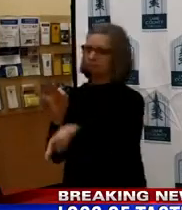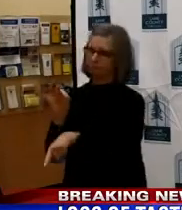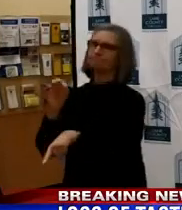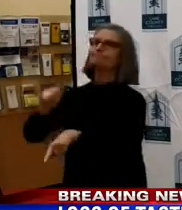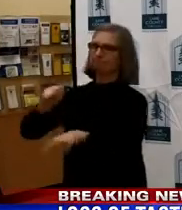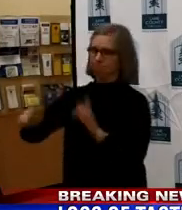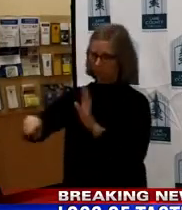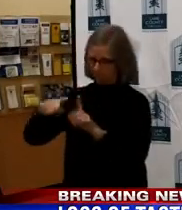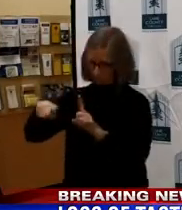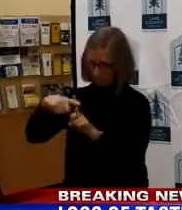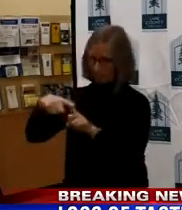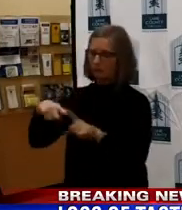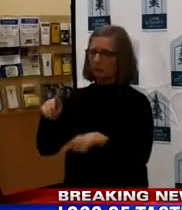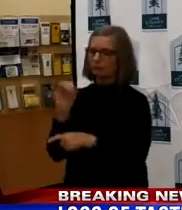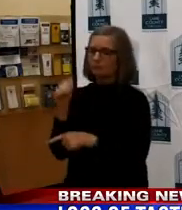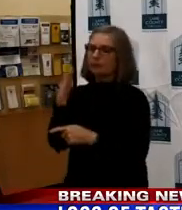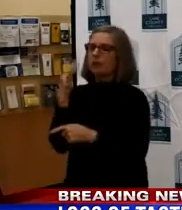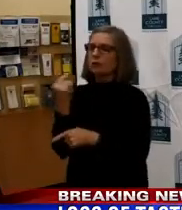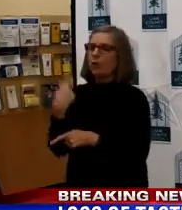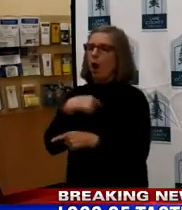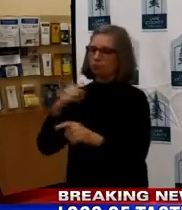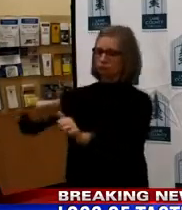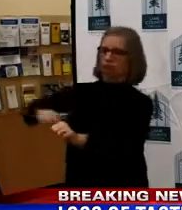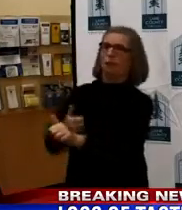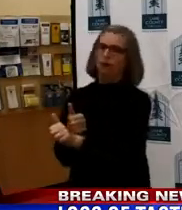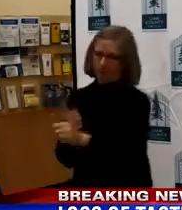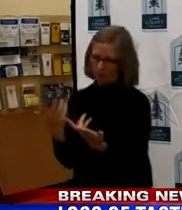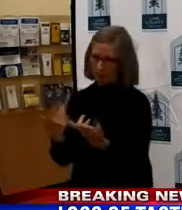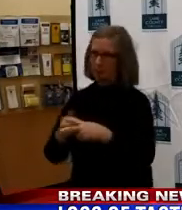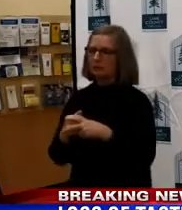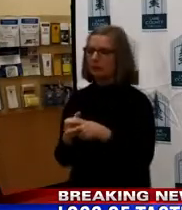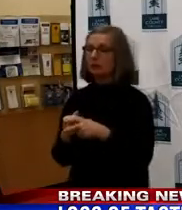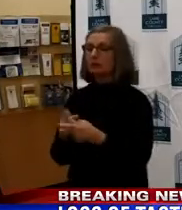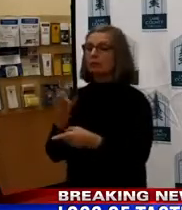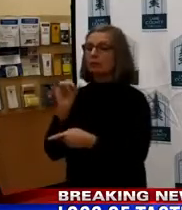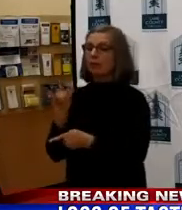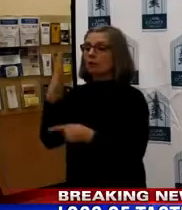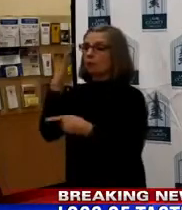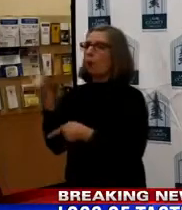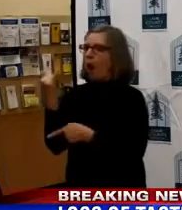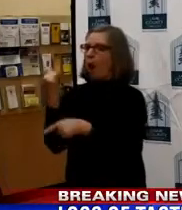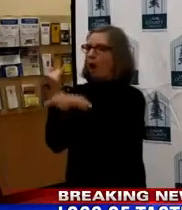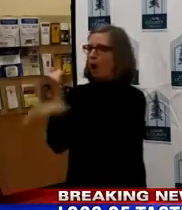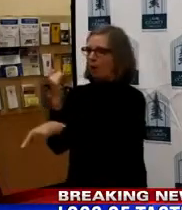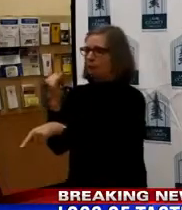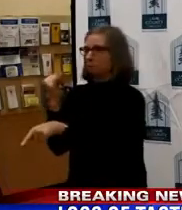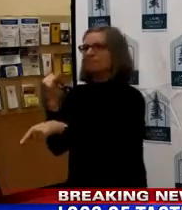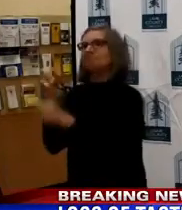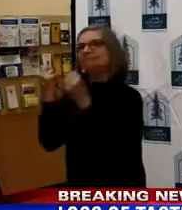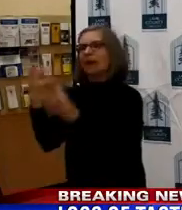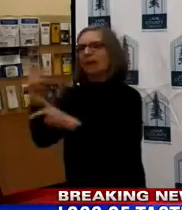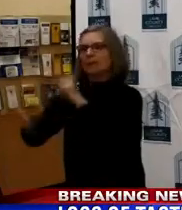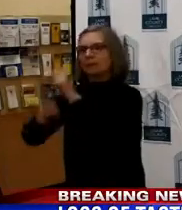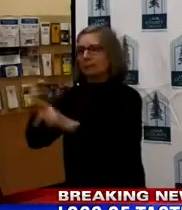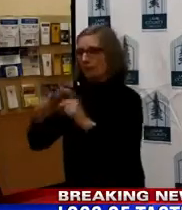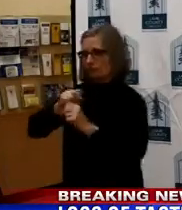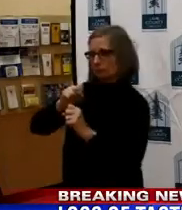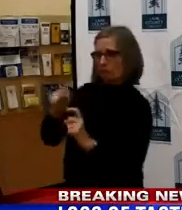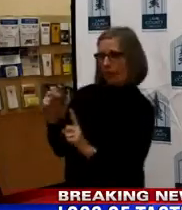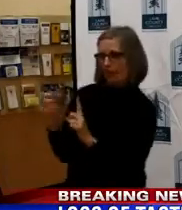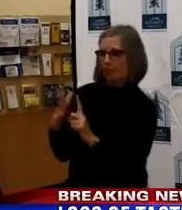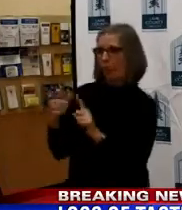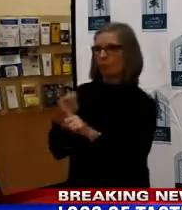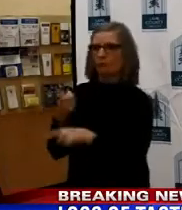gap, that lag, and that's also a reason why we saw so many points of public exposure. And then, you know,